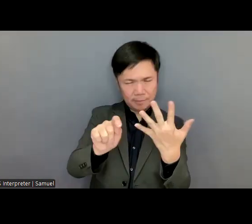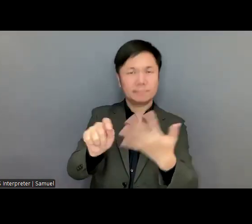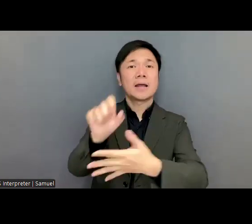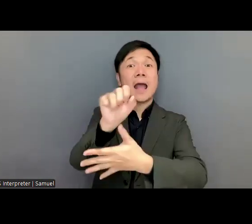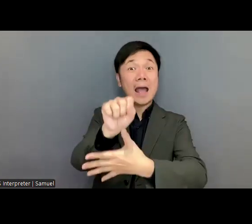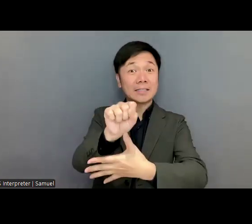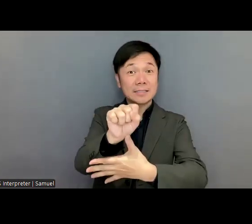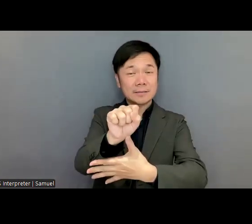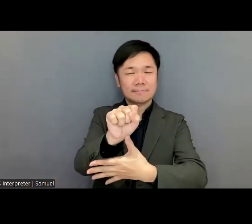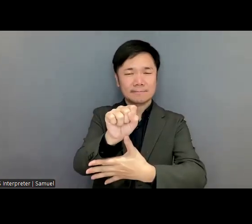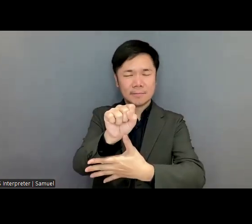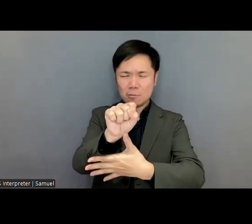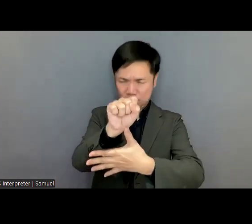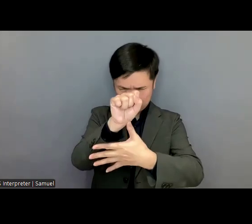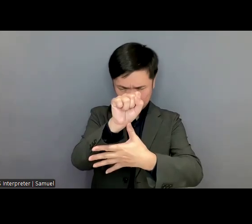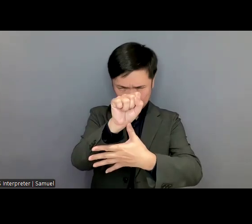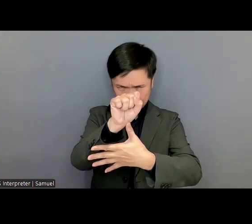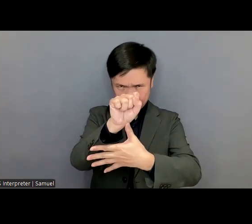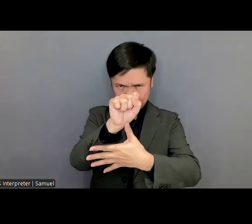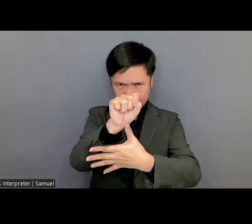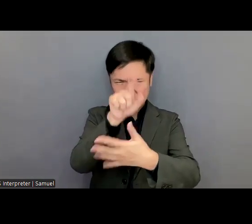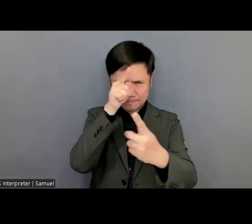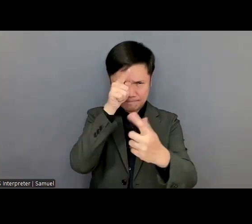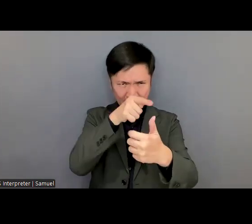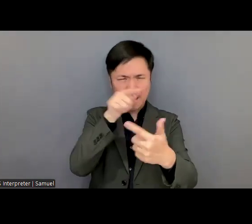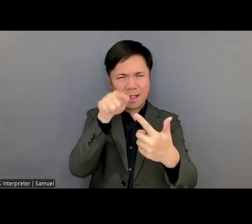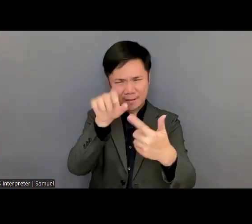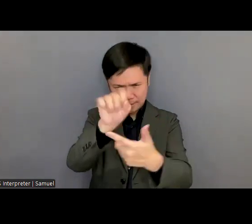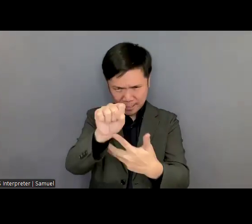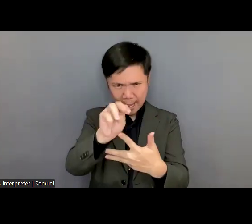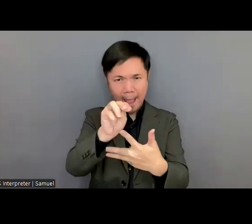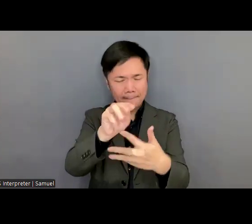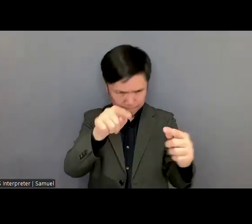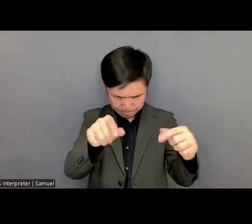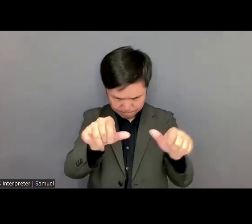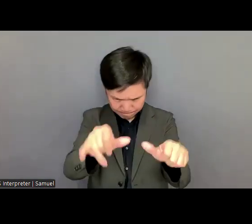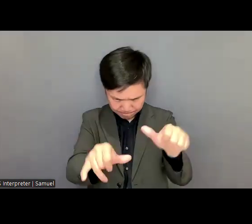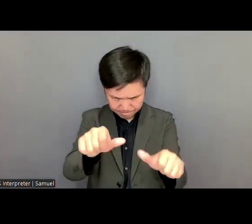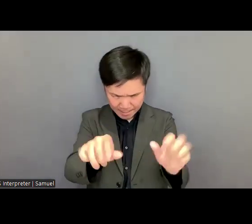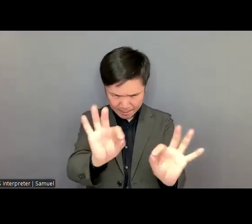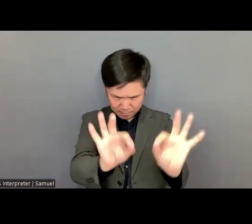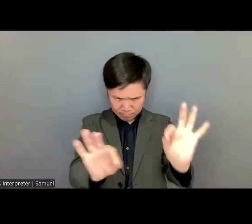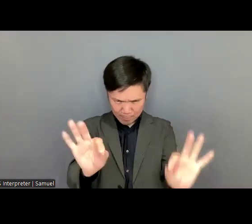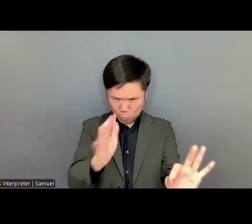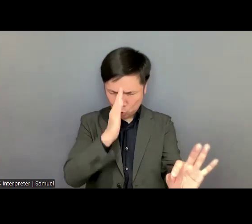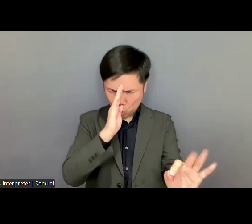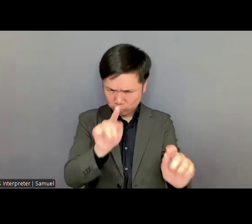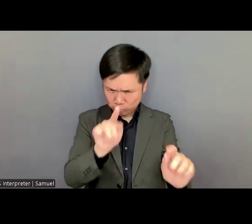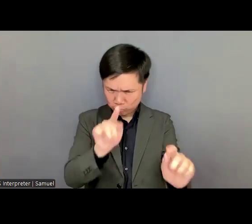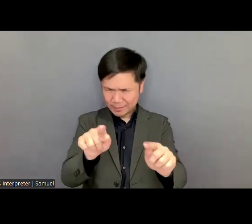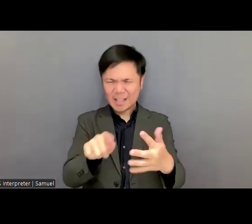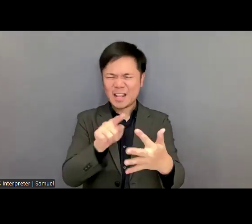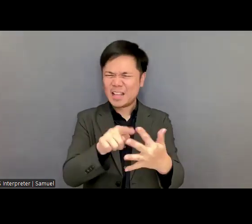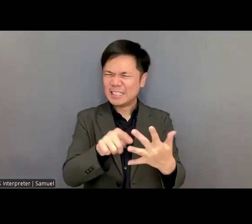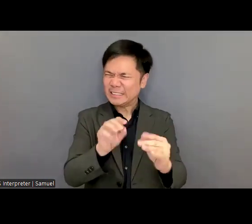that is measurable. It's a commitment that outlines a concrete action. It's